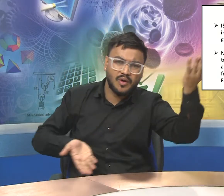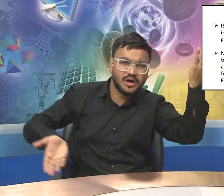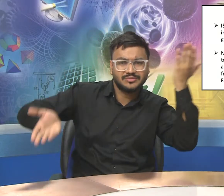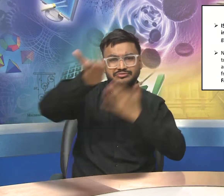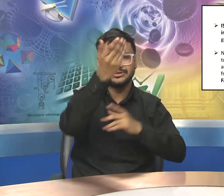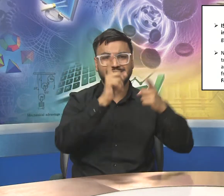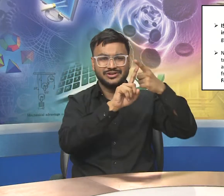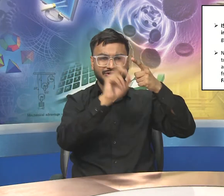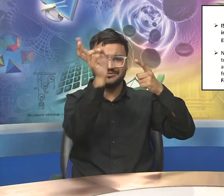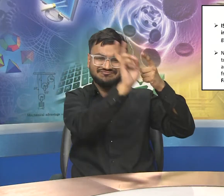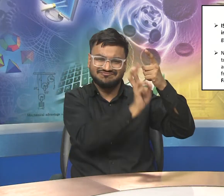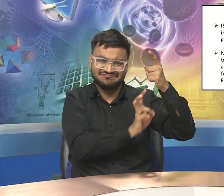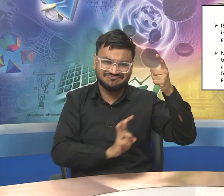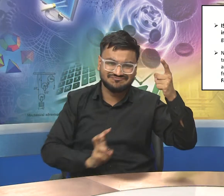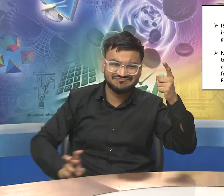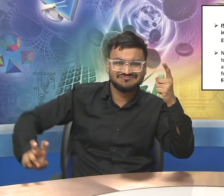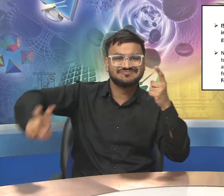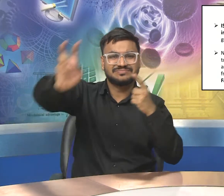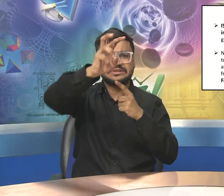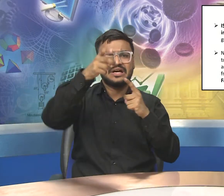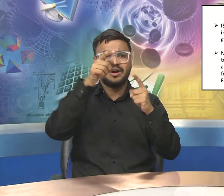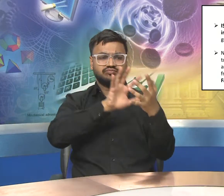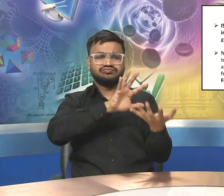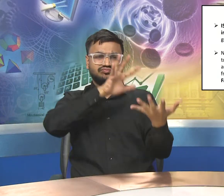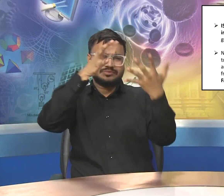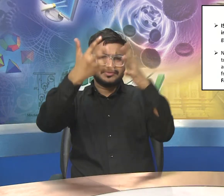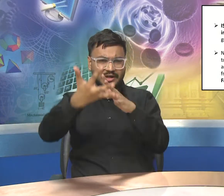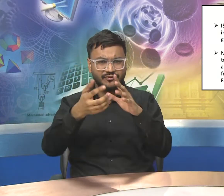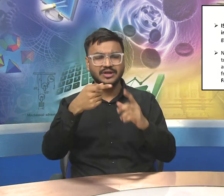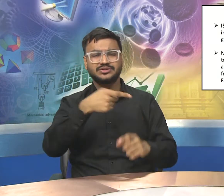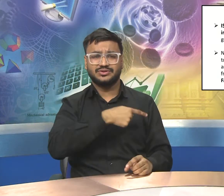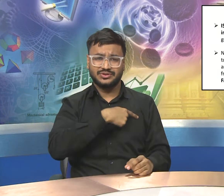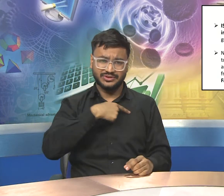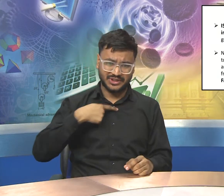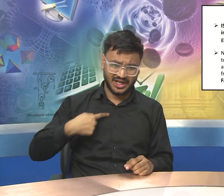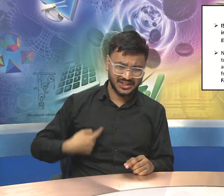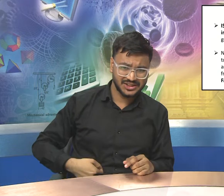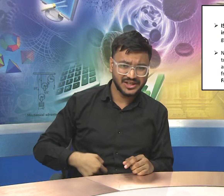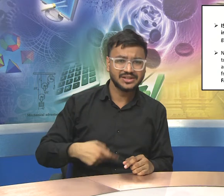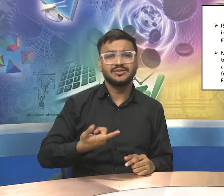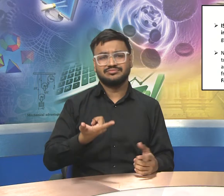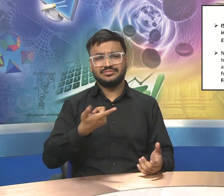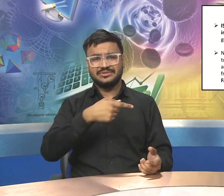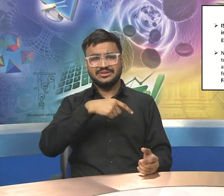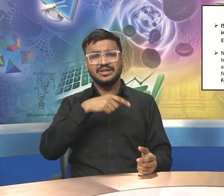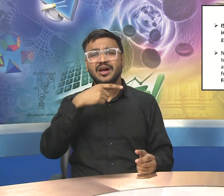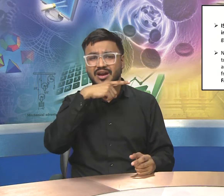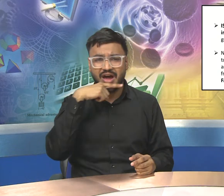Now, with more and more deaf people traveling to other countries